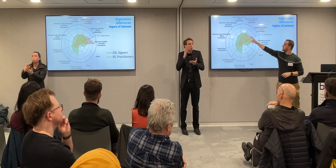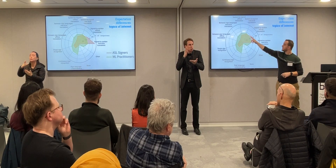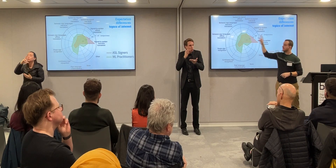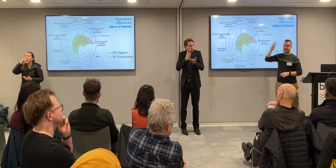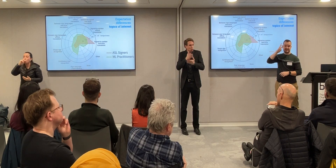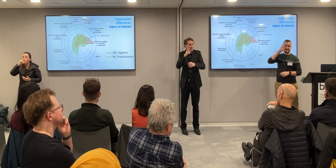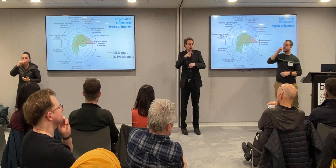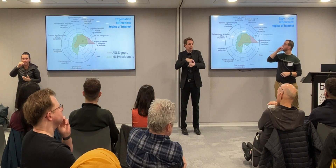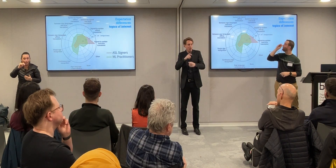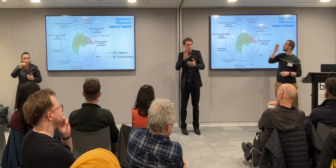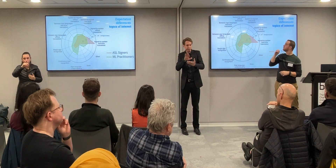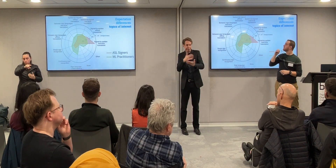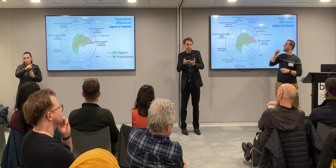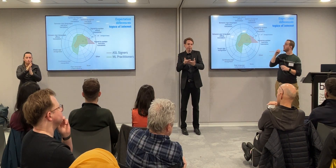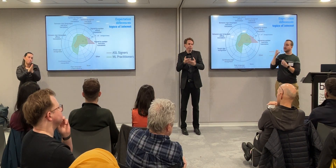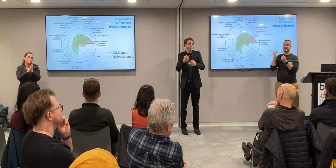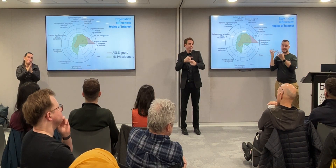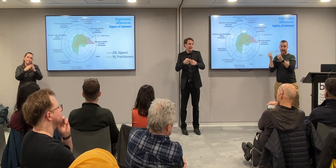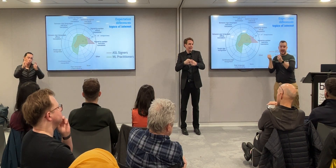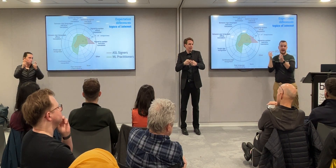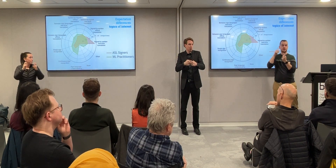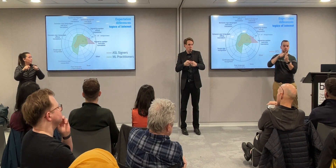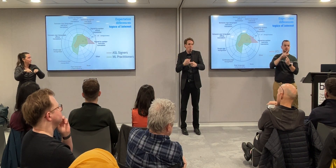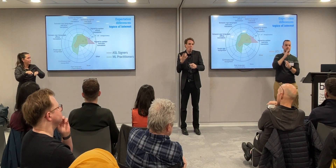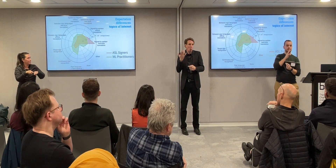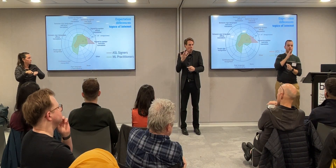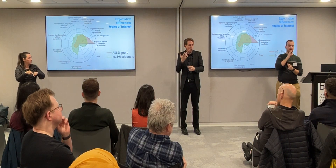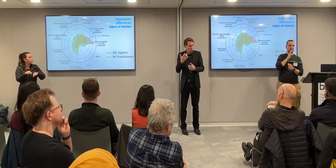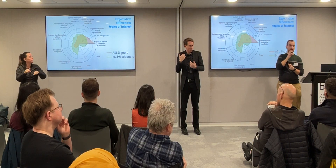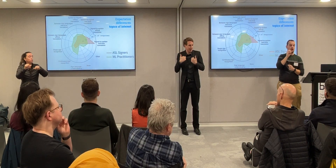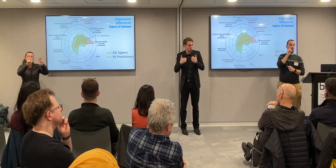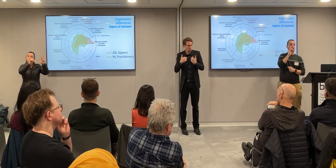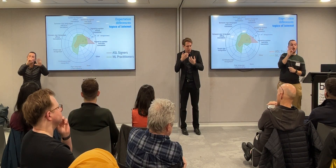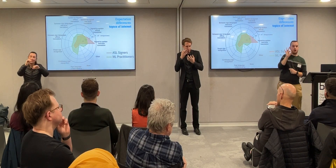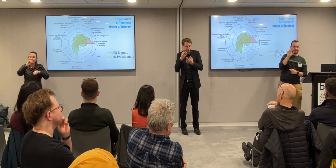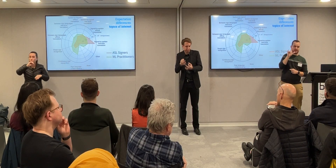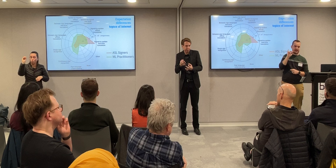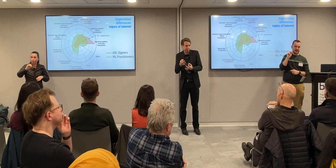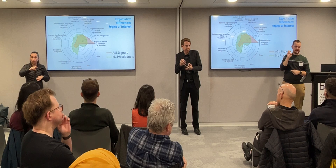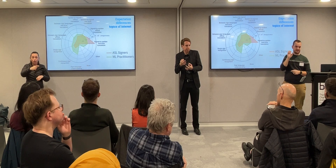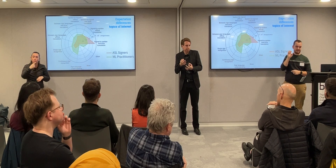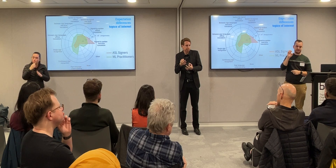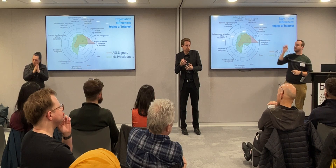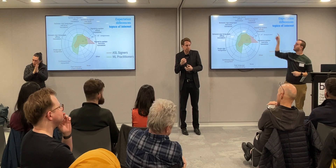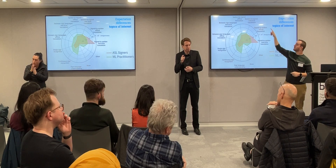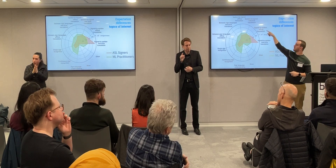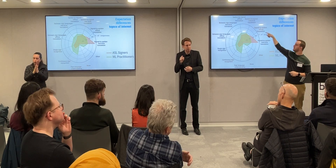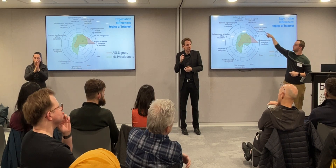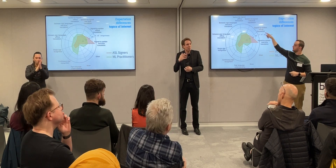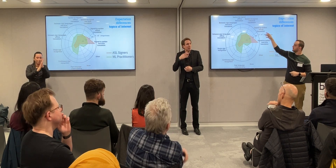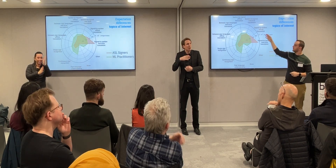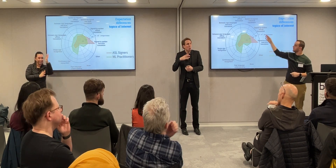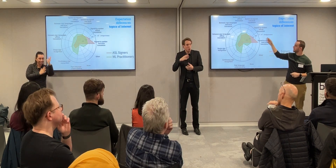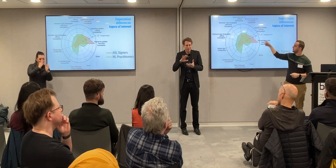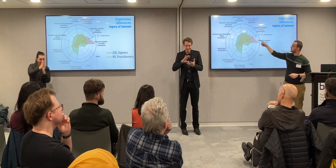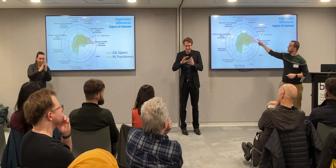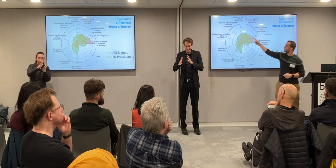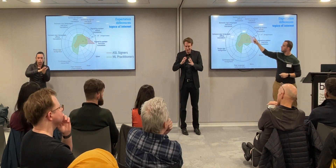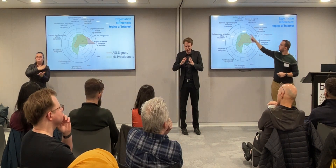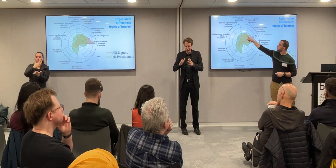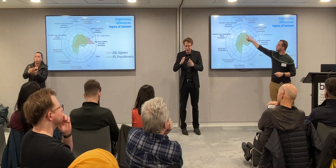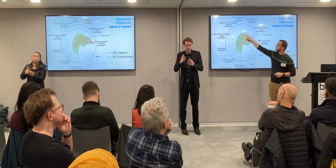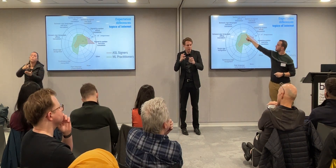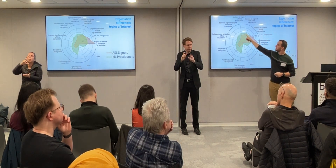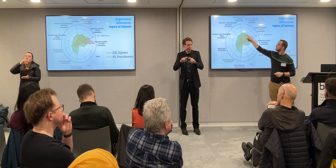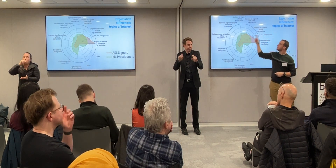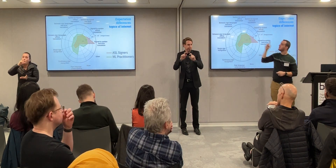interest here. You can see that, so here there's the number 60%. They thought that sign-to-spoken offline translation was